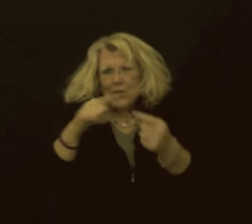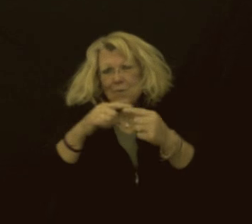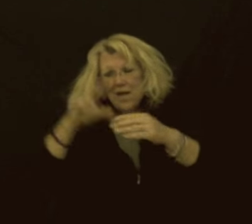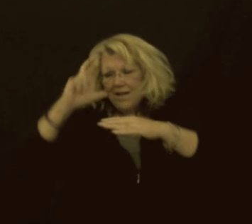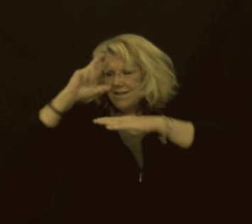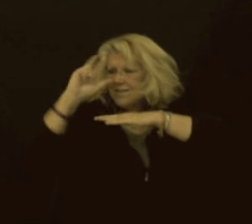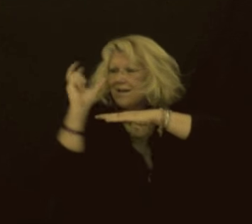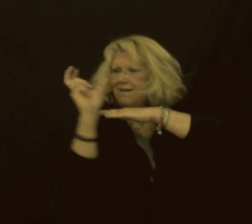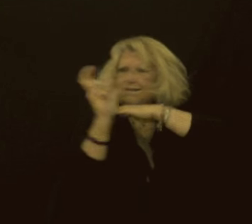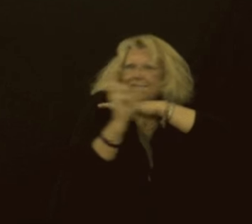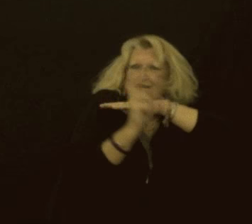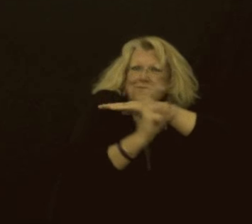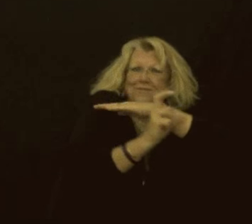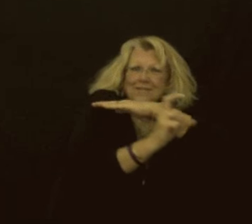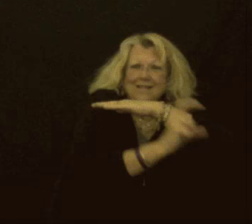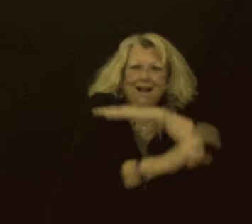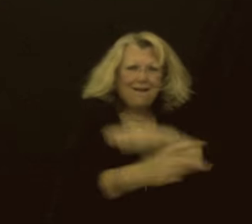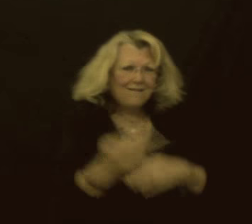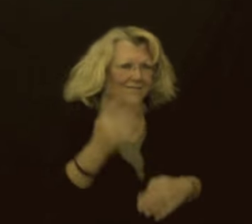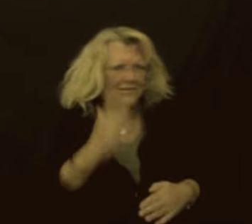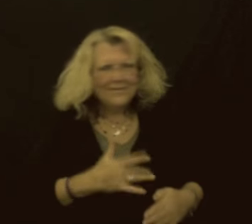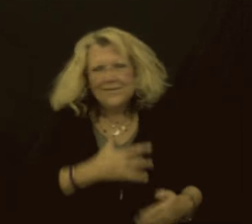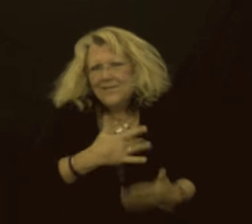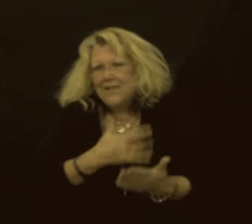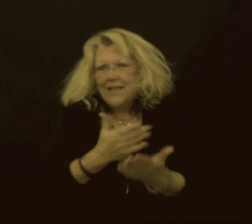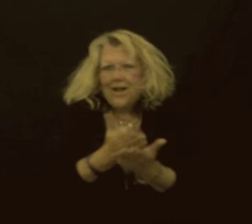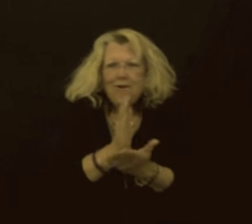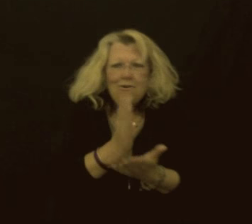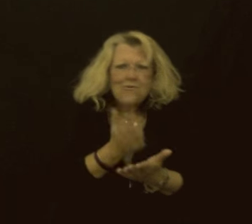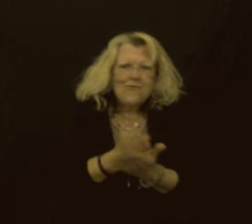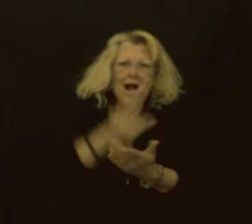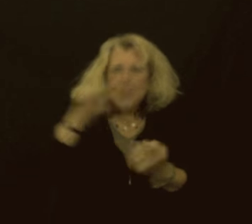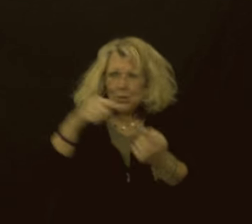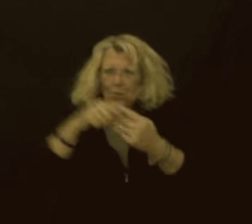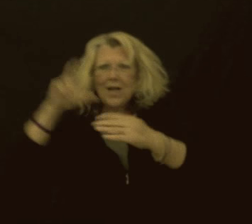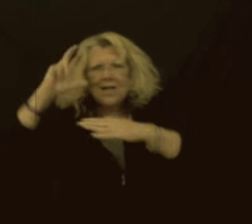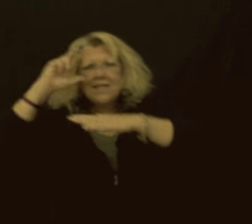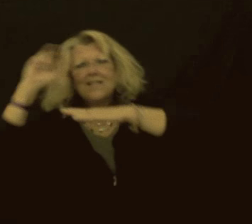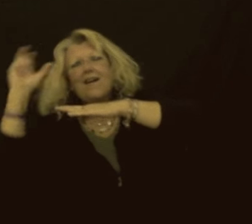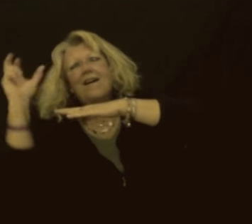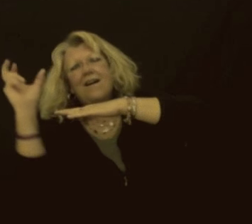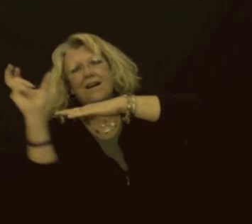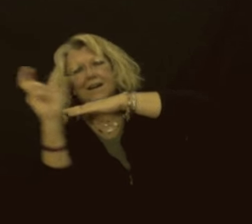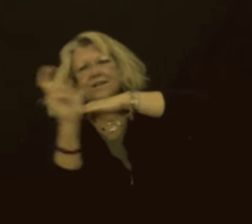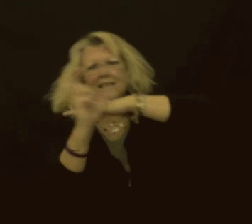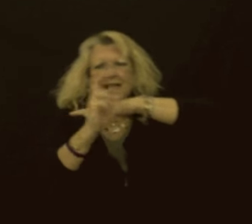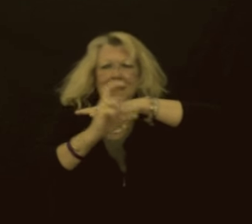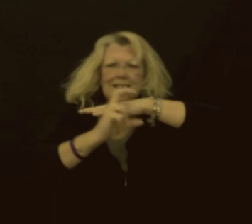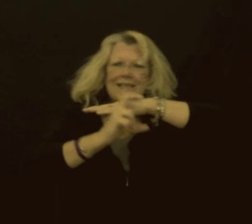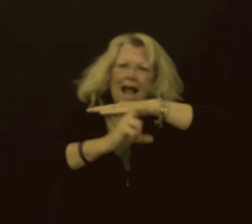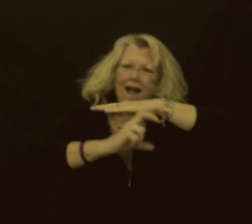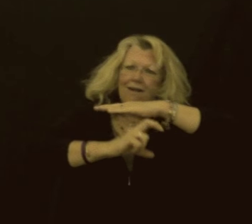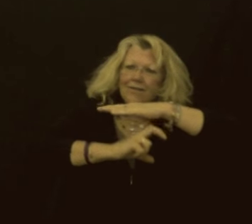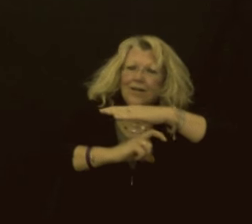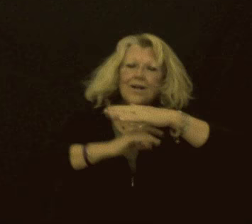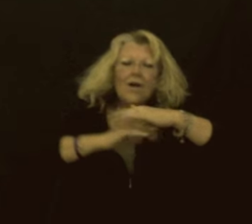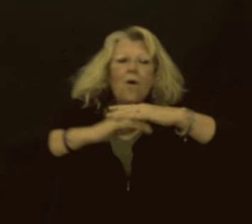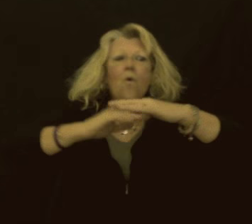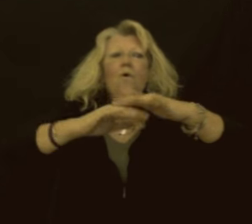When the sun goes down, feeling alright. When the sun sinks down